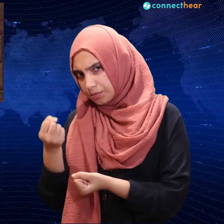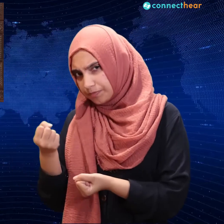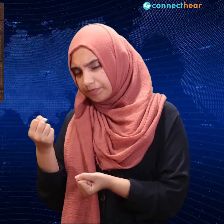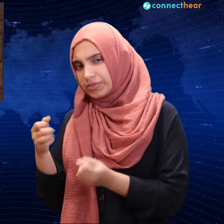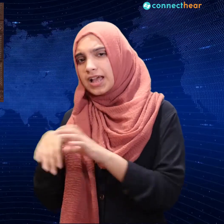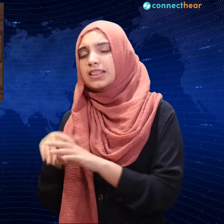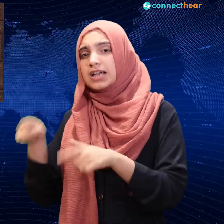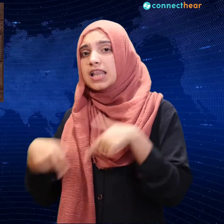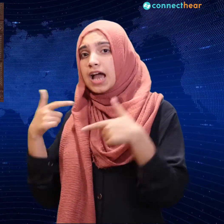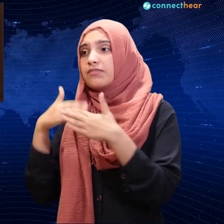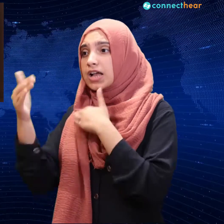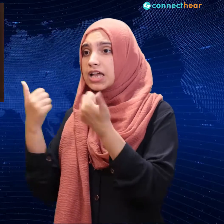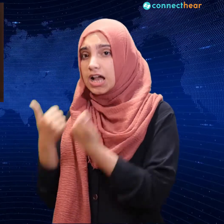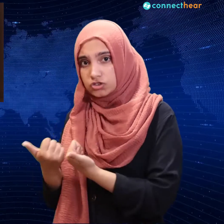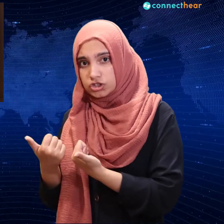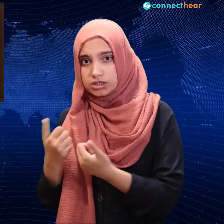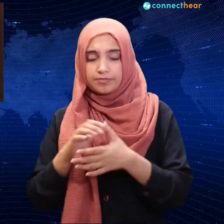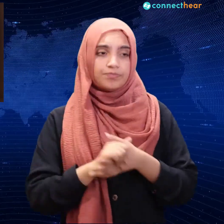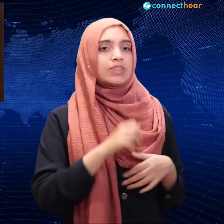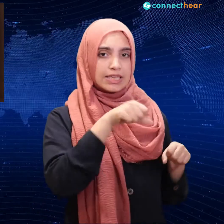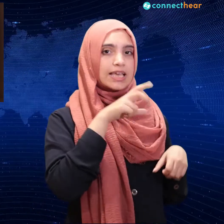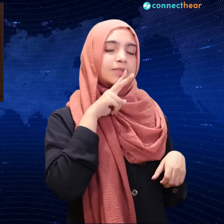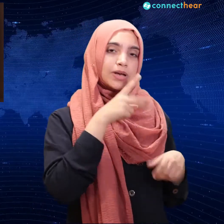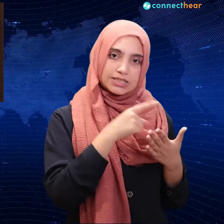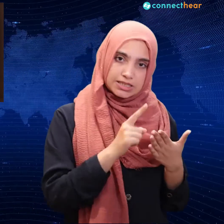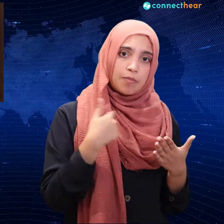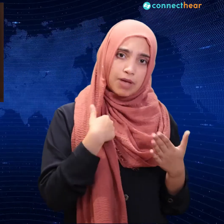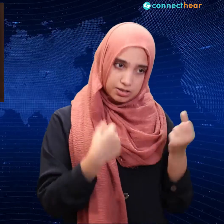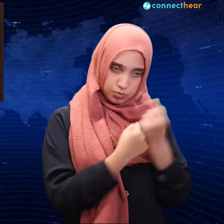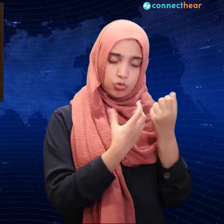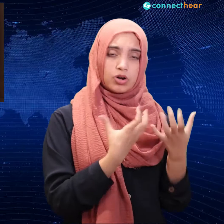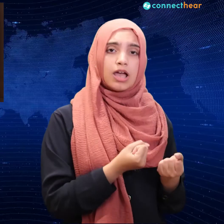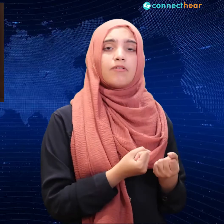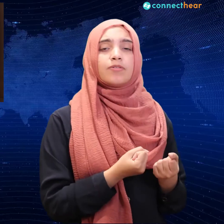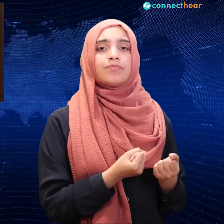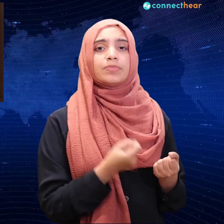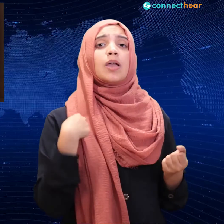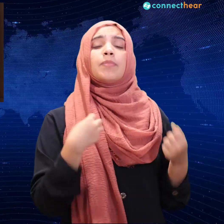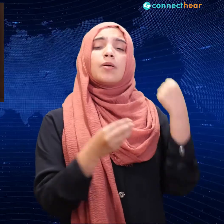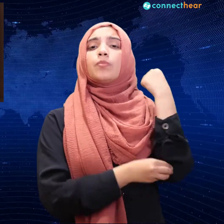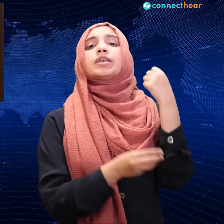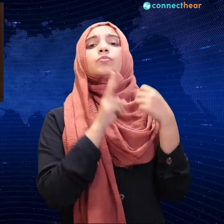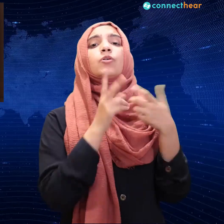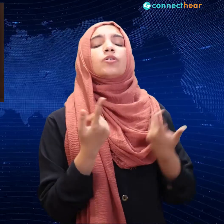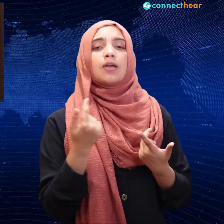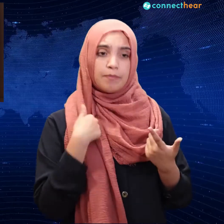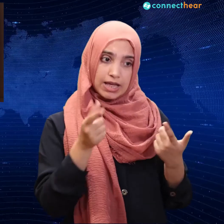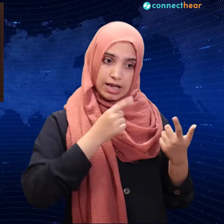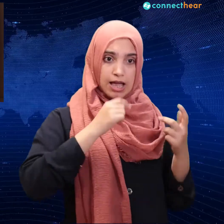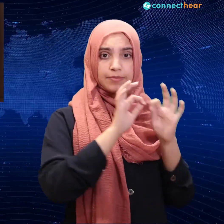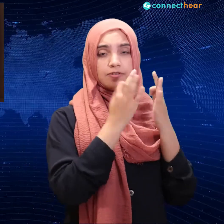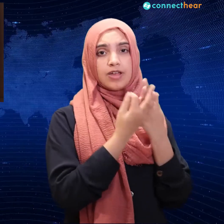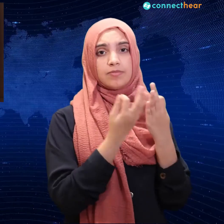for Pakistani women? Of course. But Becky, my basic thing, look, my family, one of my sisters